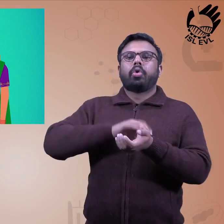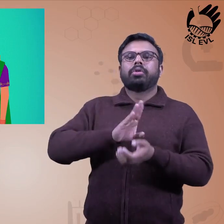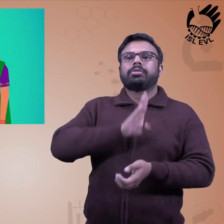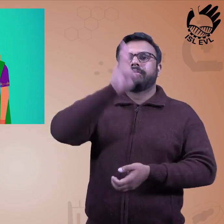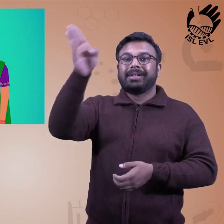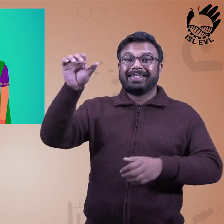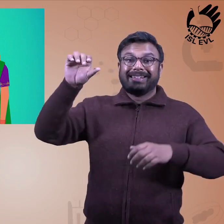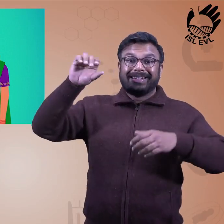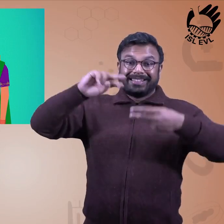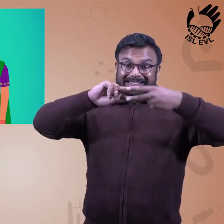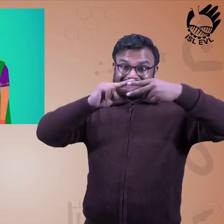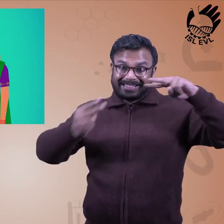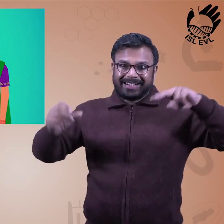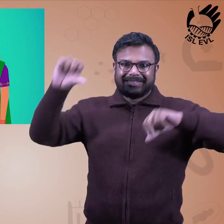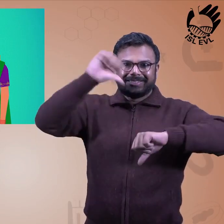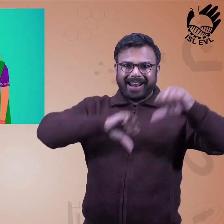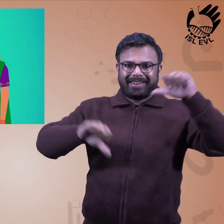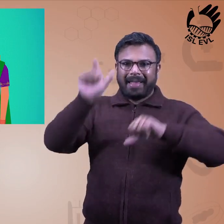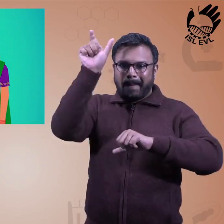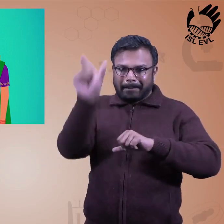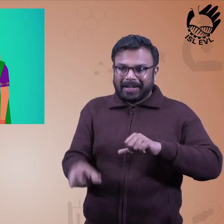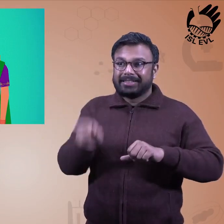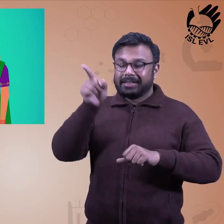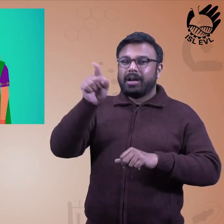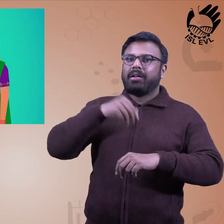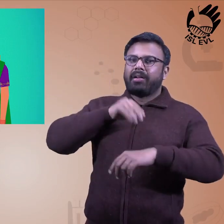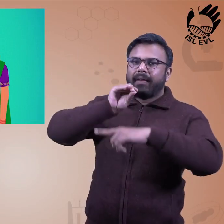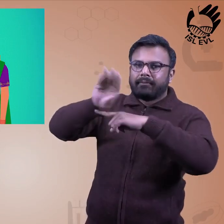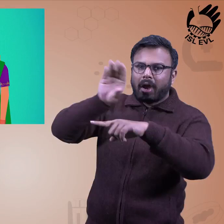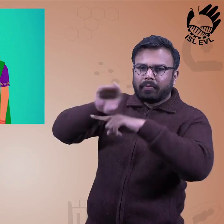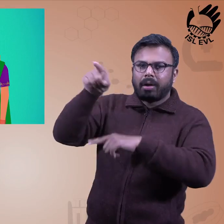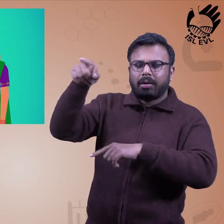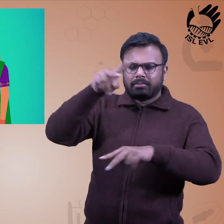you can consult a genetic counselor